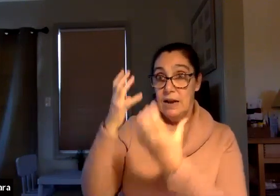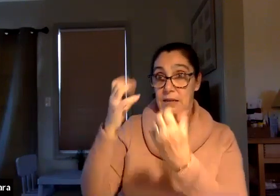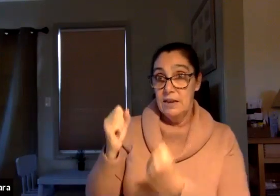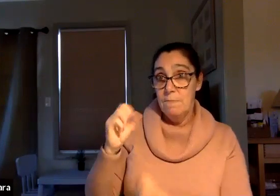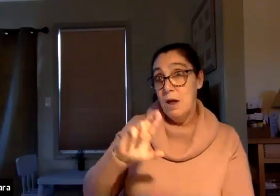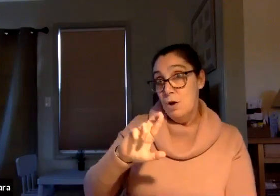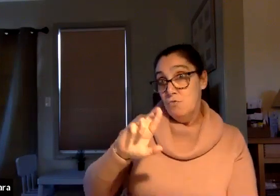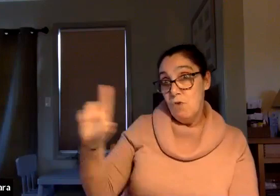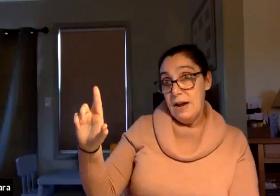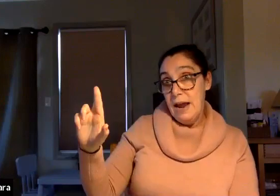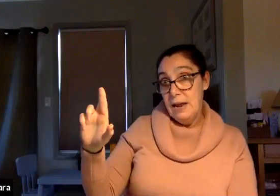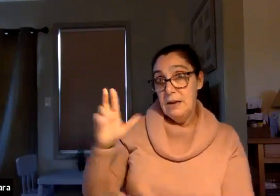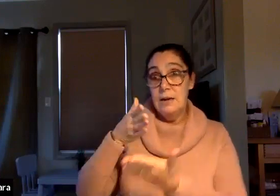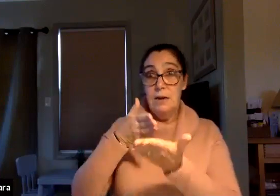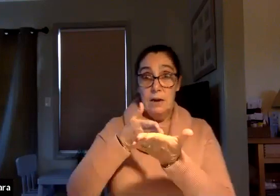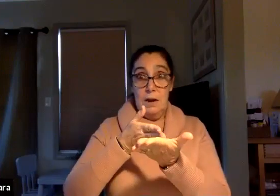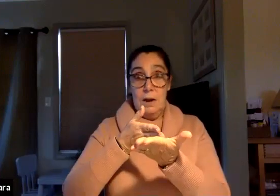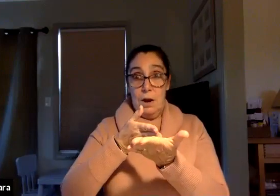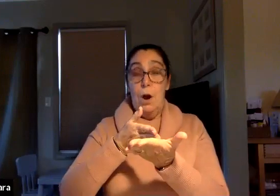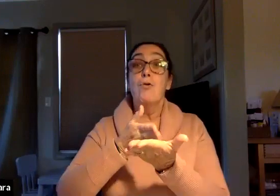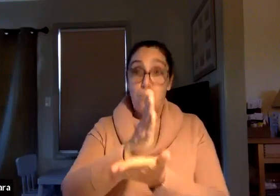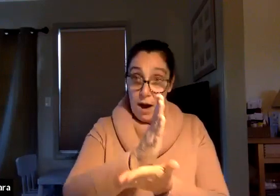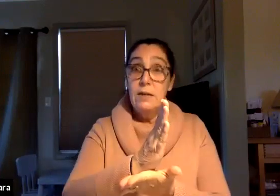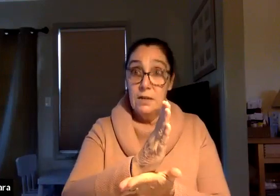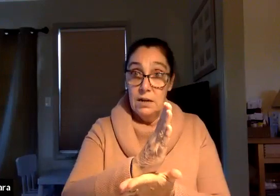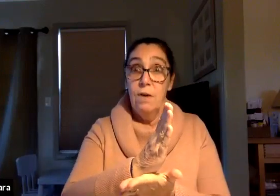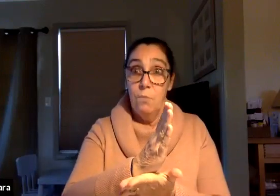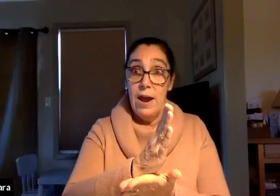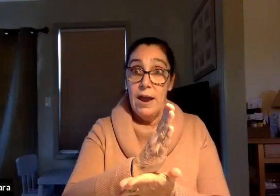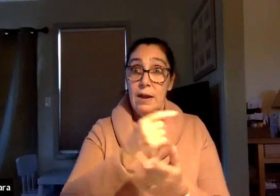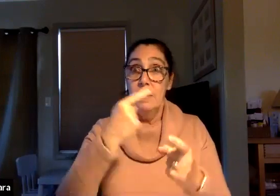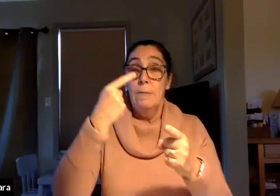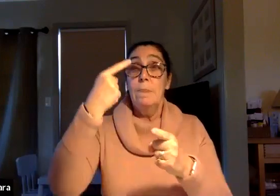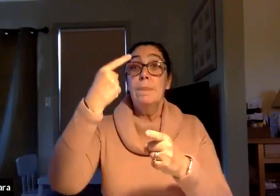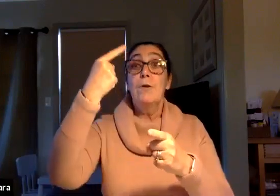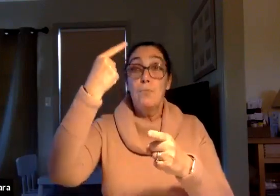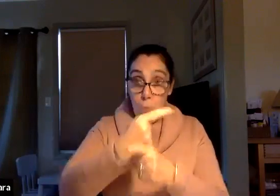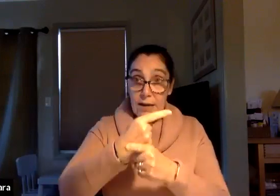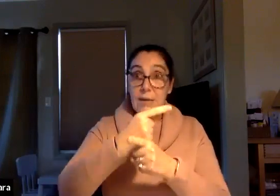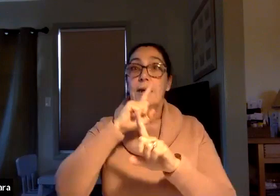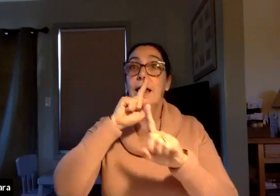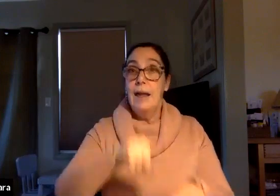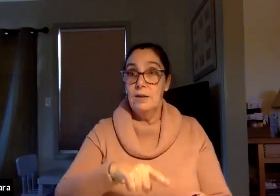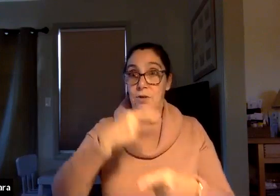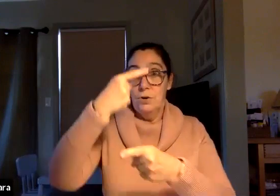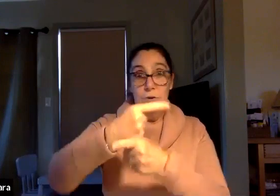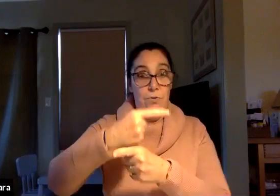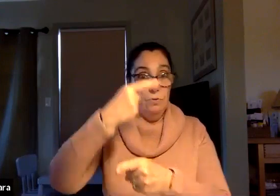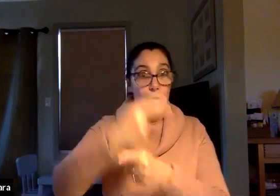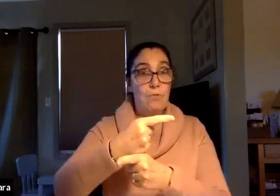the same. Right-handed, a right of way, the right answer.